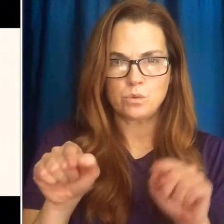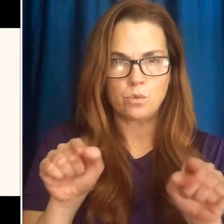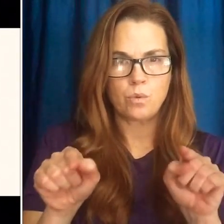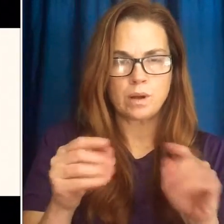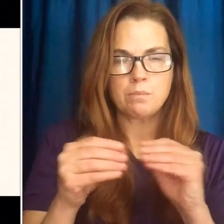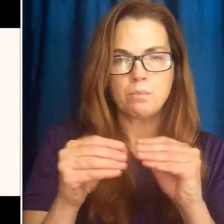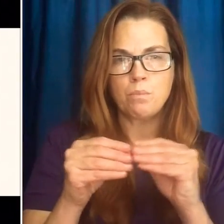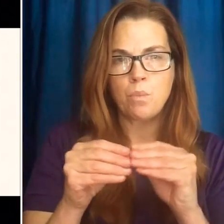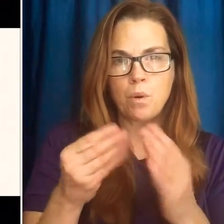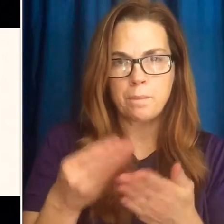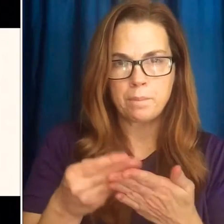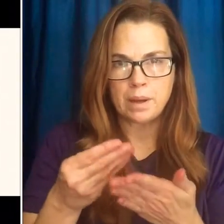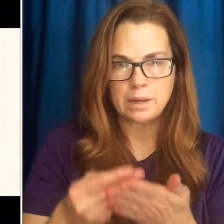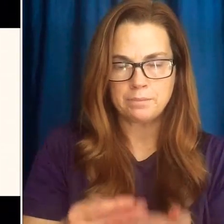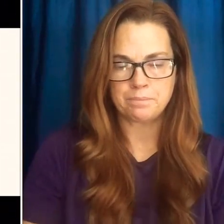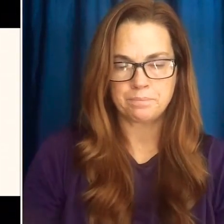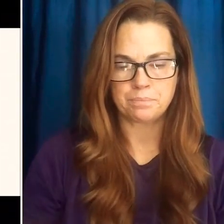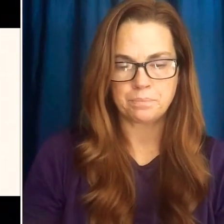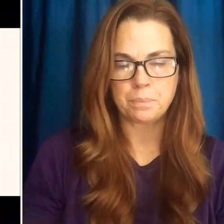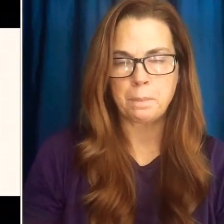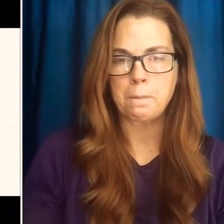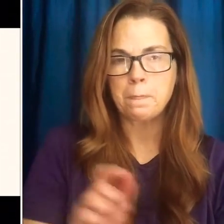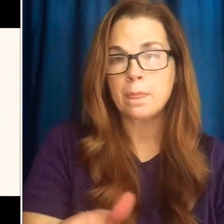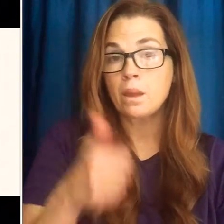3/5 plus